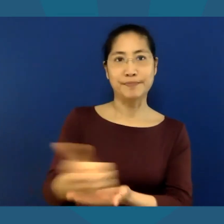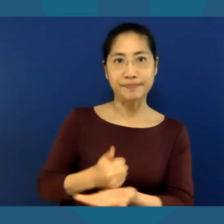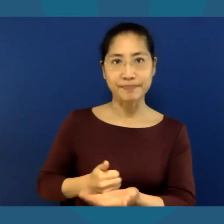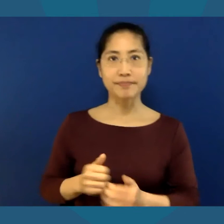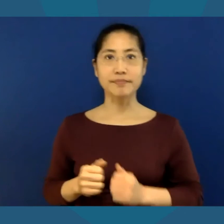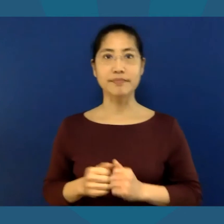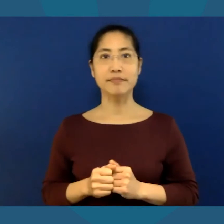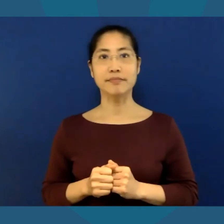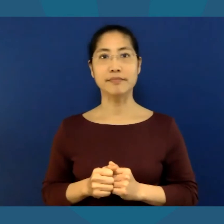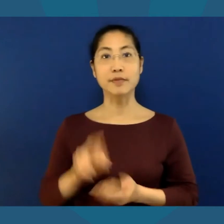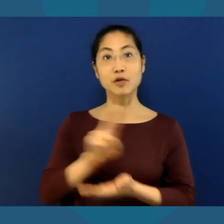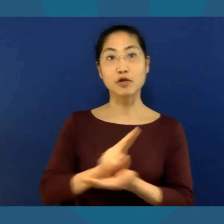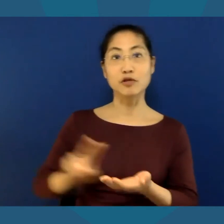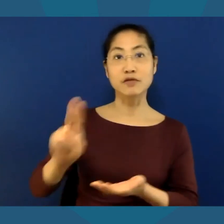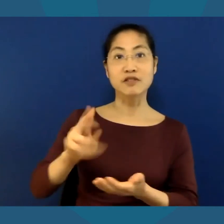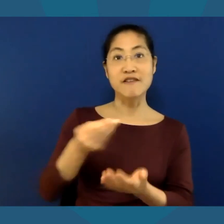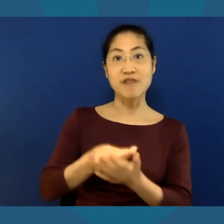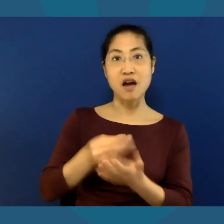university extension funds,